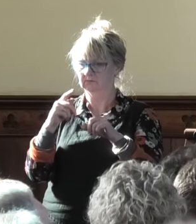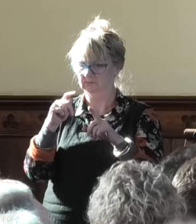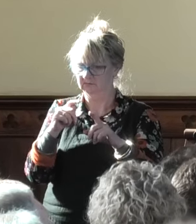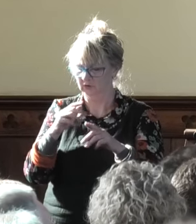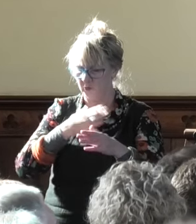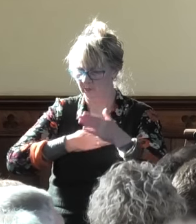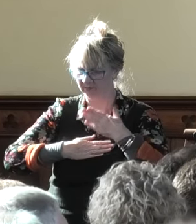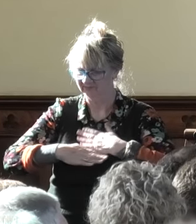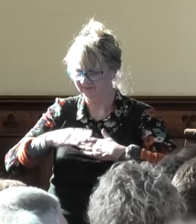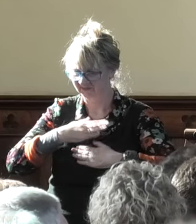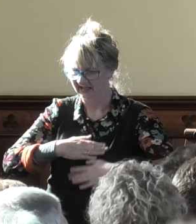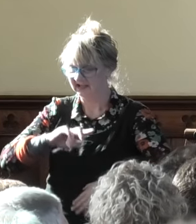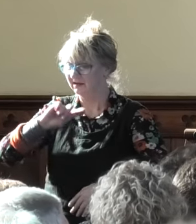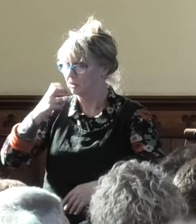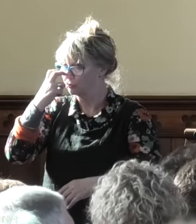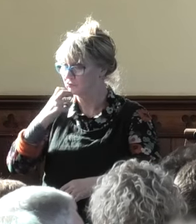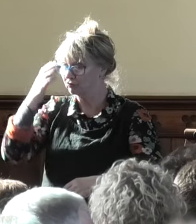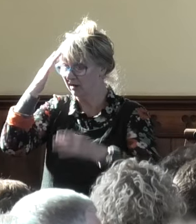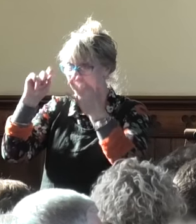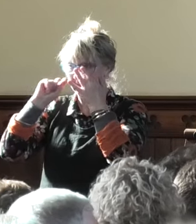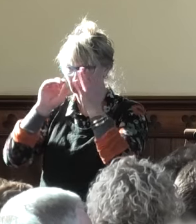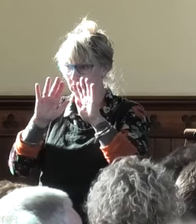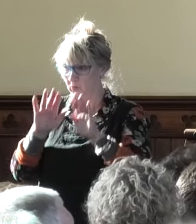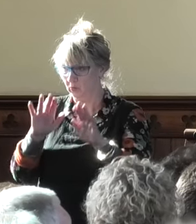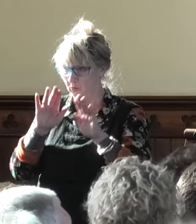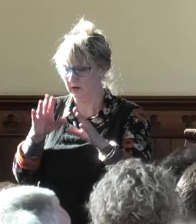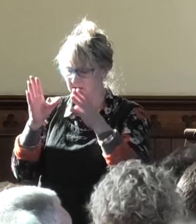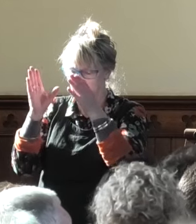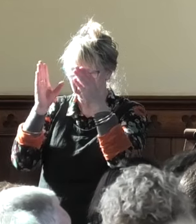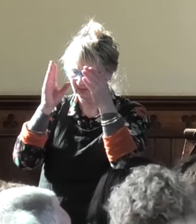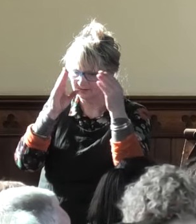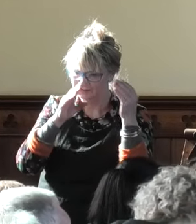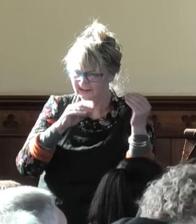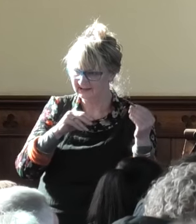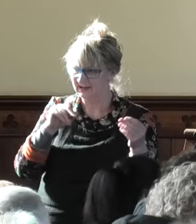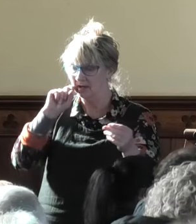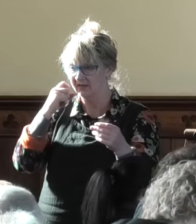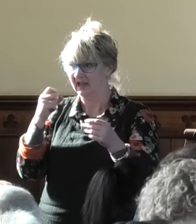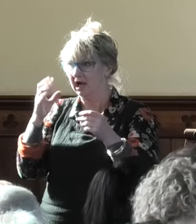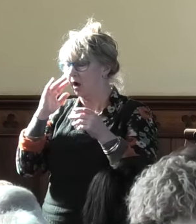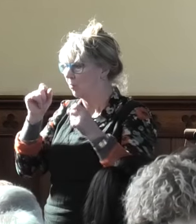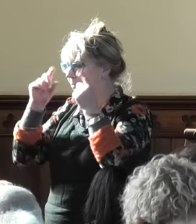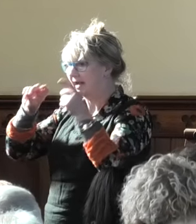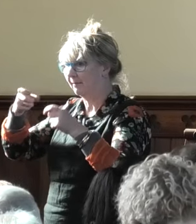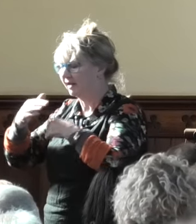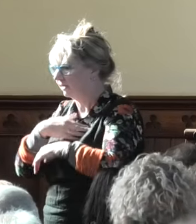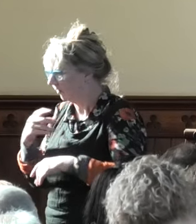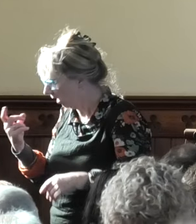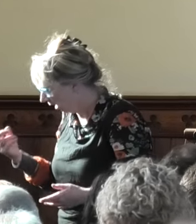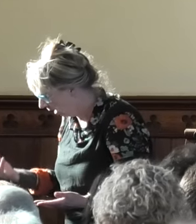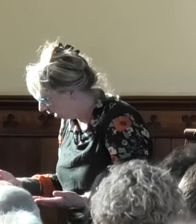most patient. Grandma would wait till I was asleep and then go and work her magic. I would wake up the next morning to find